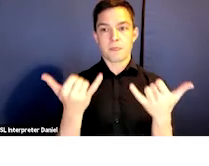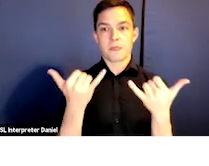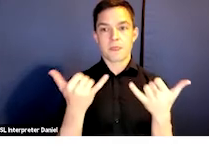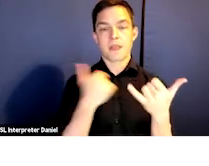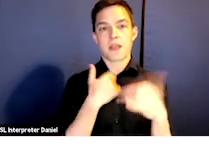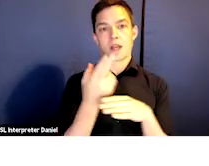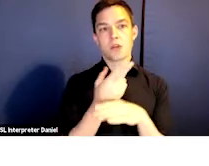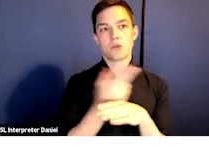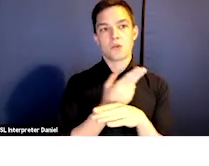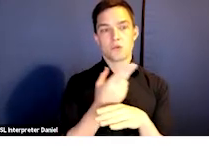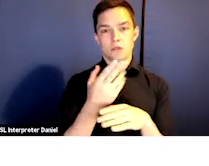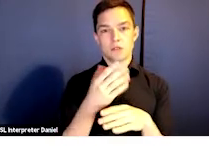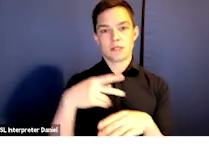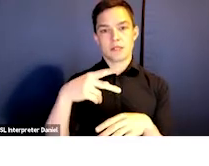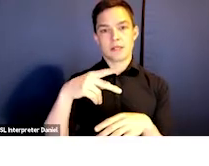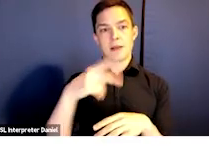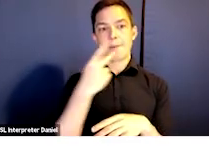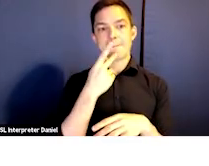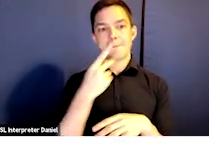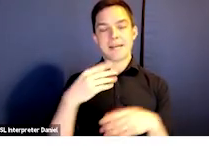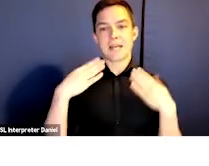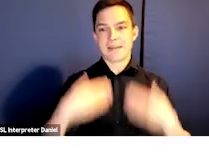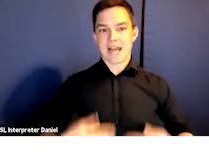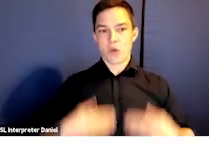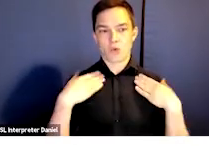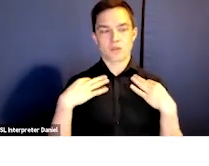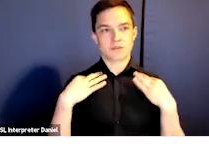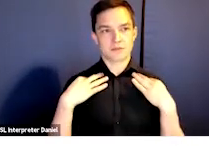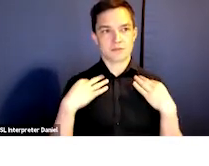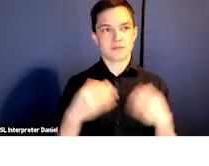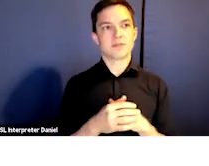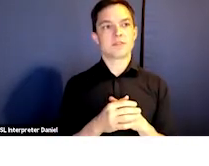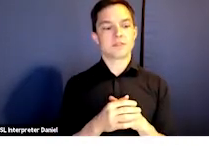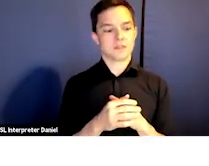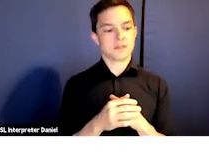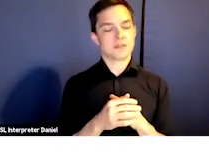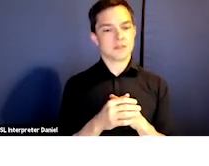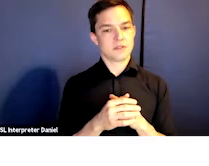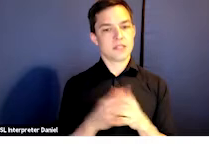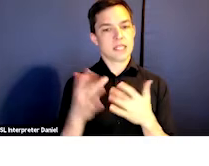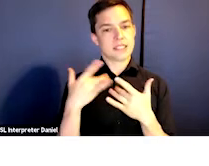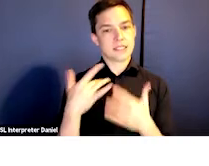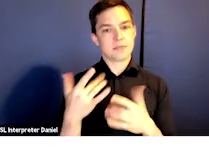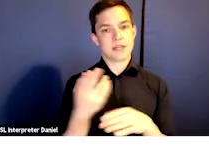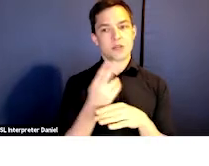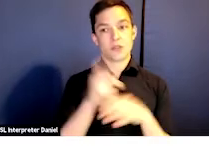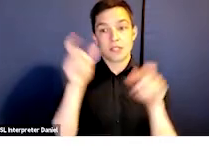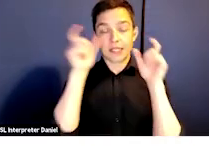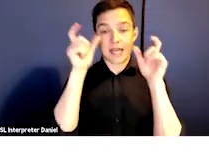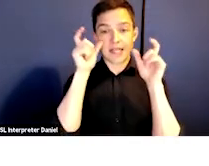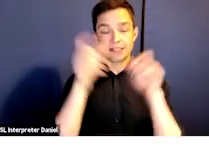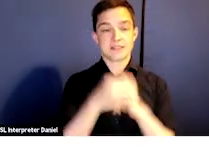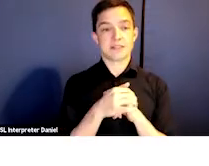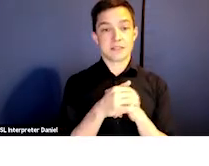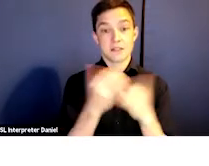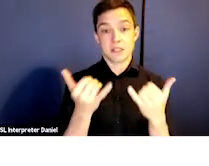a pink blouse, and usually I use glasses, and today, but